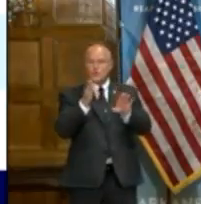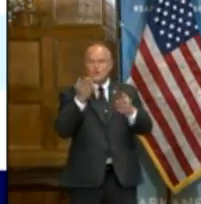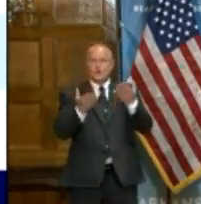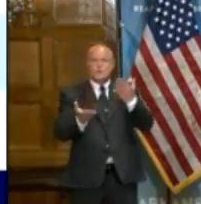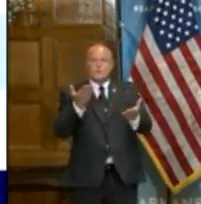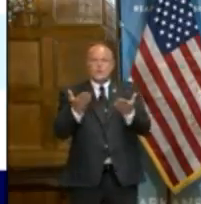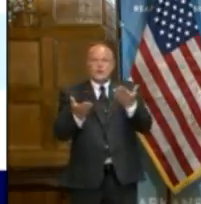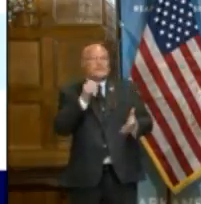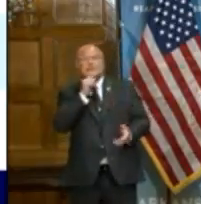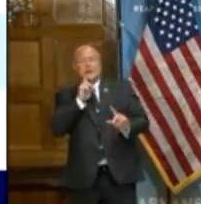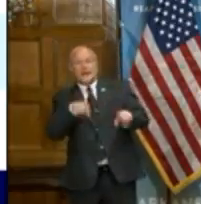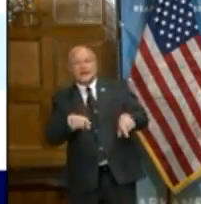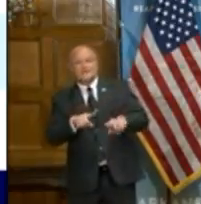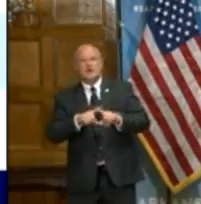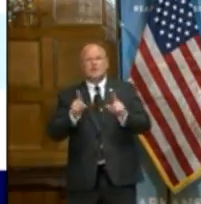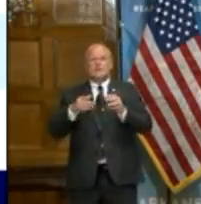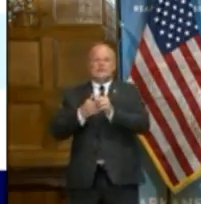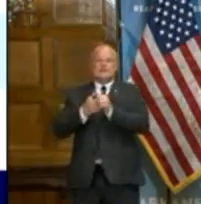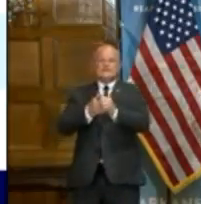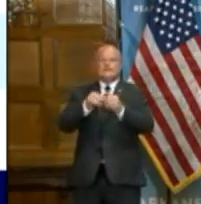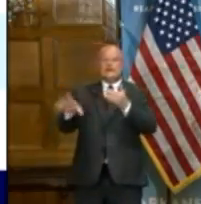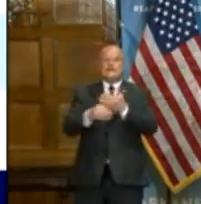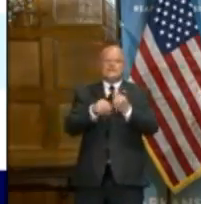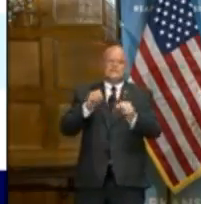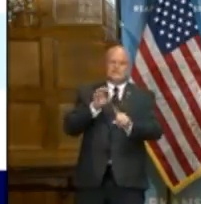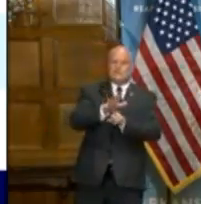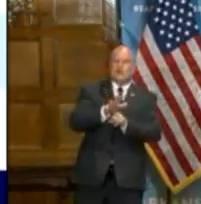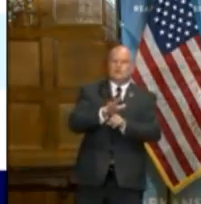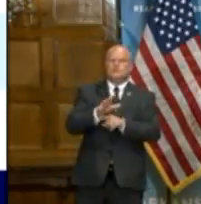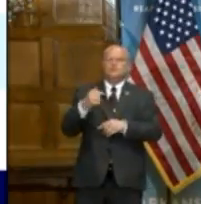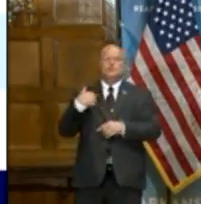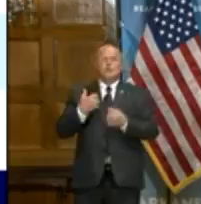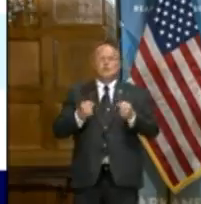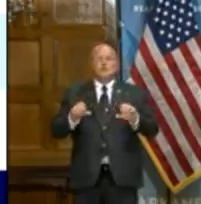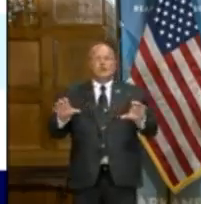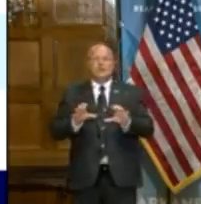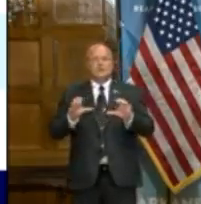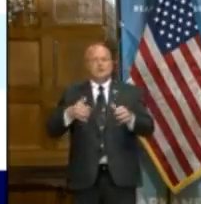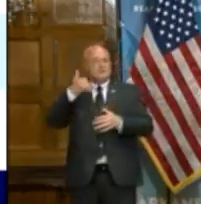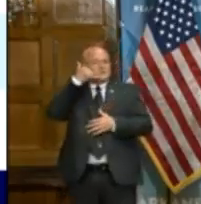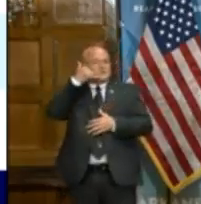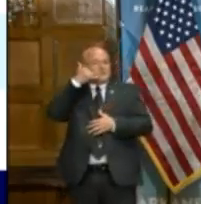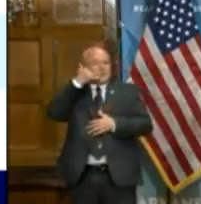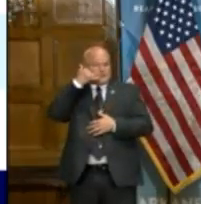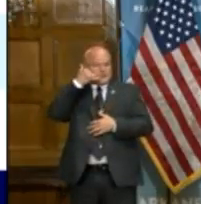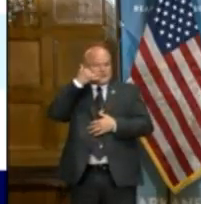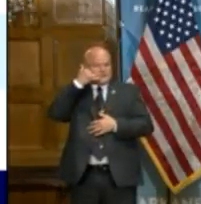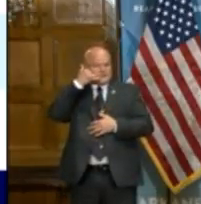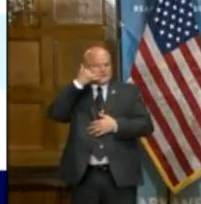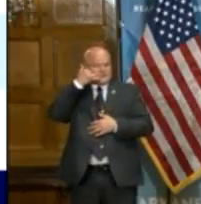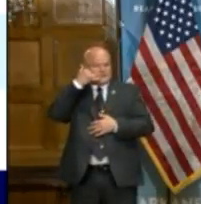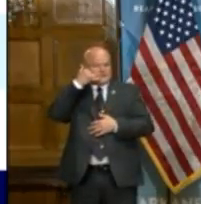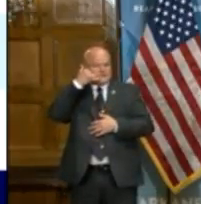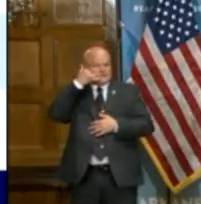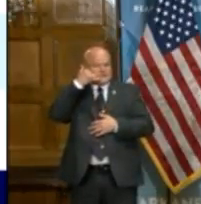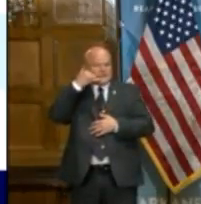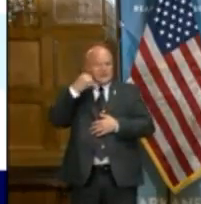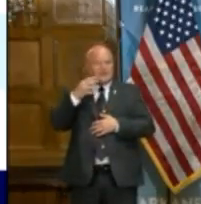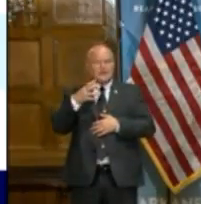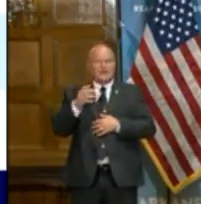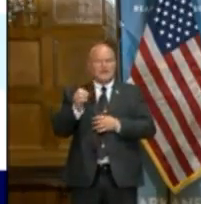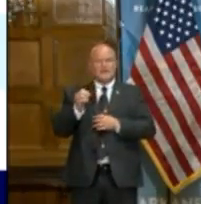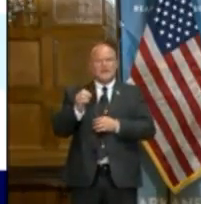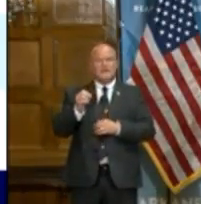they may or may not answer, but it also leads to additional exposures, and so we try to do this remotely and by telephone.